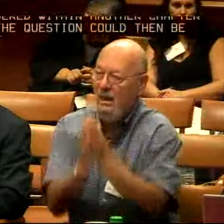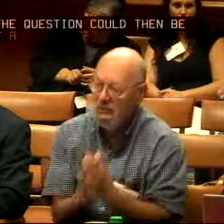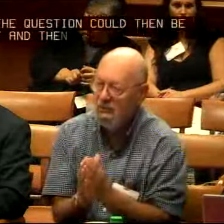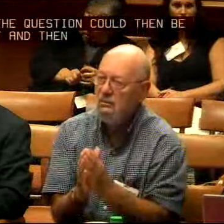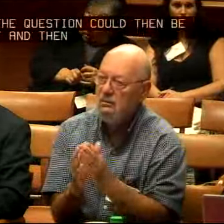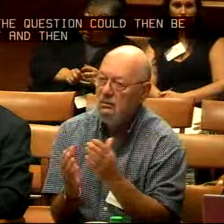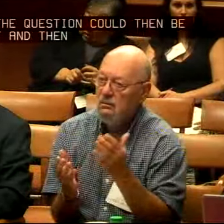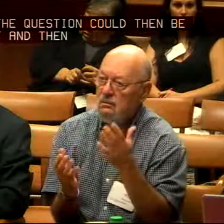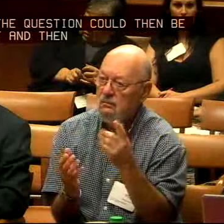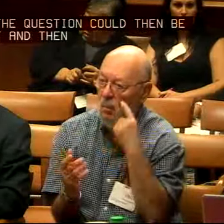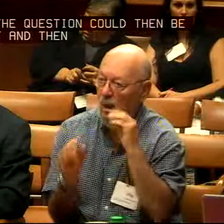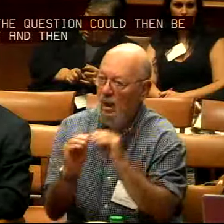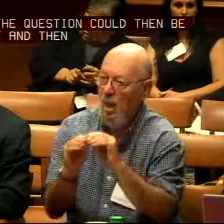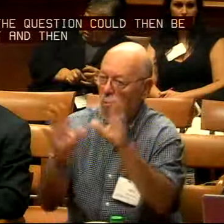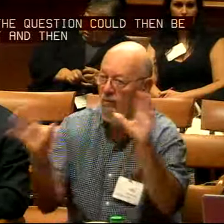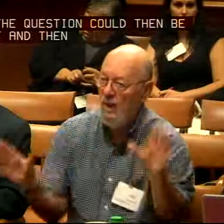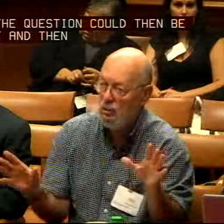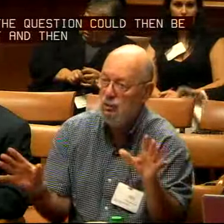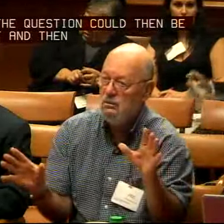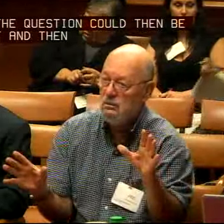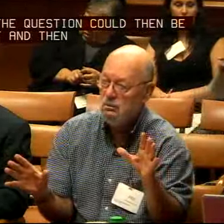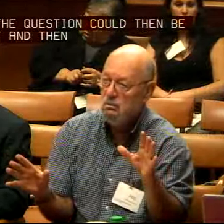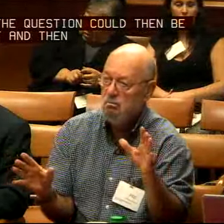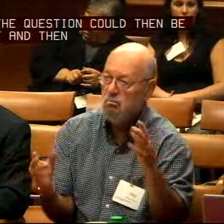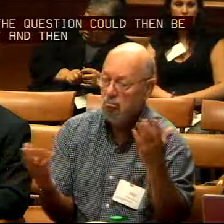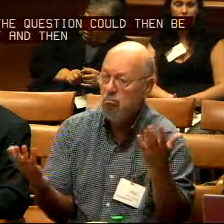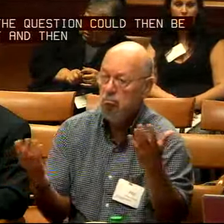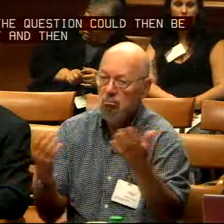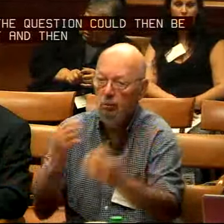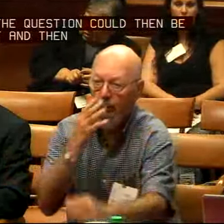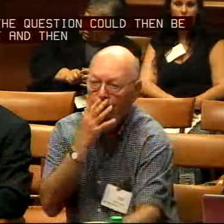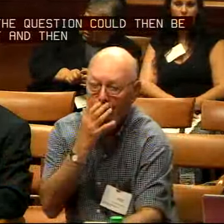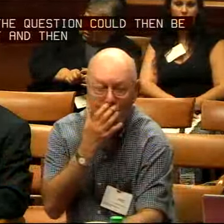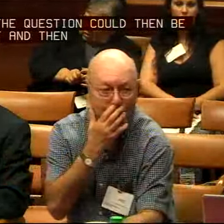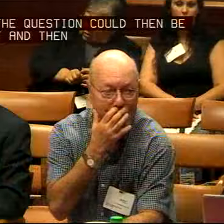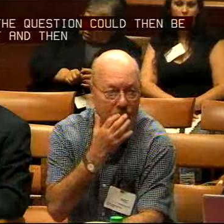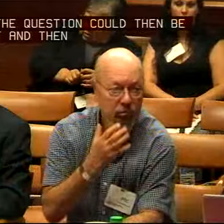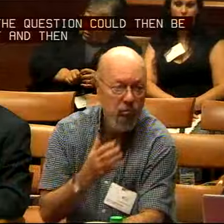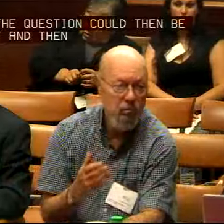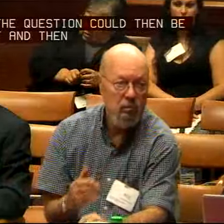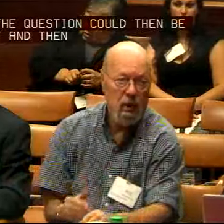anything that should be included can then, those things can be left there for clarification.